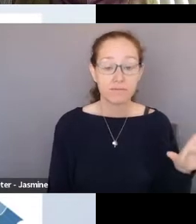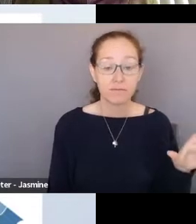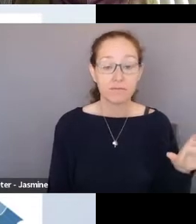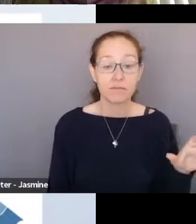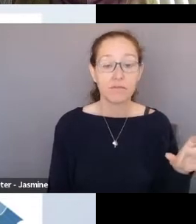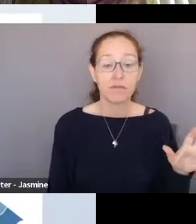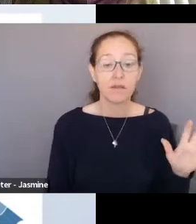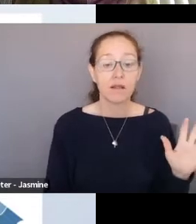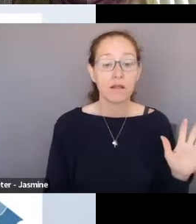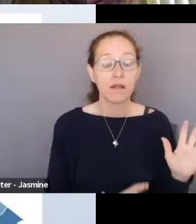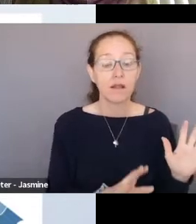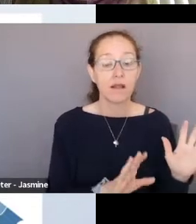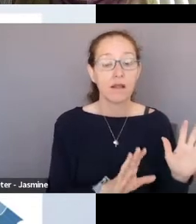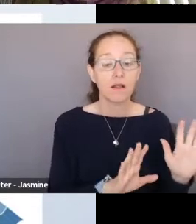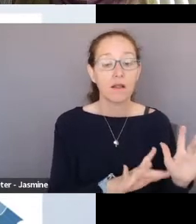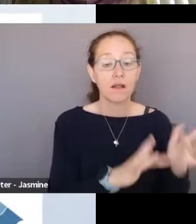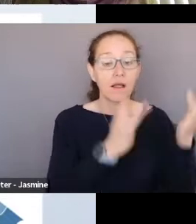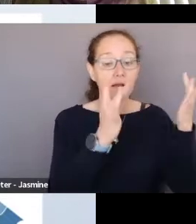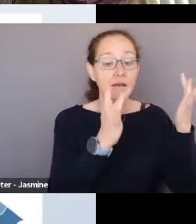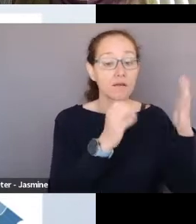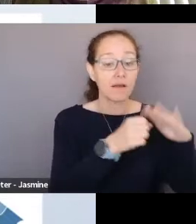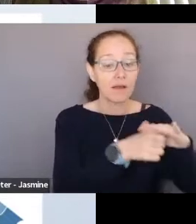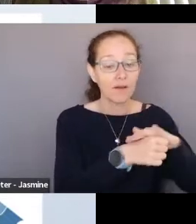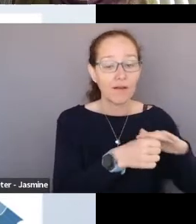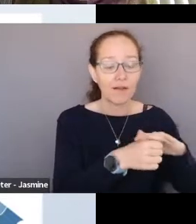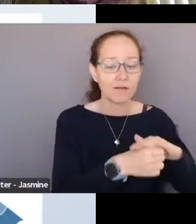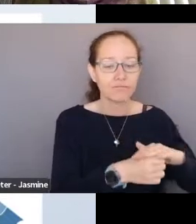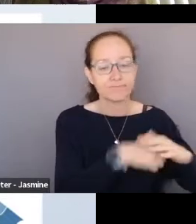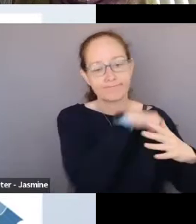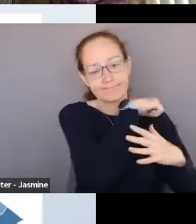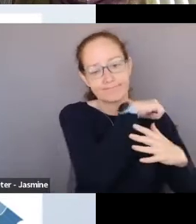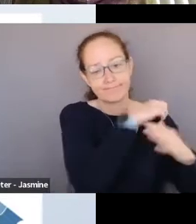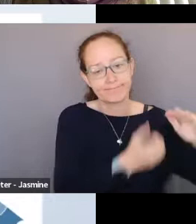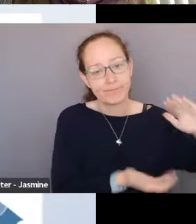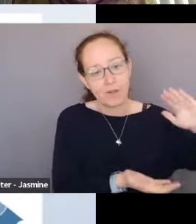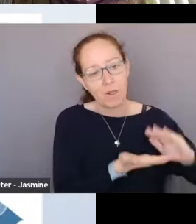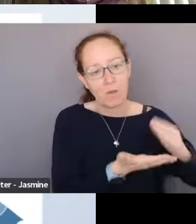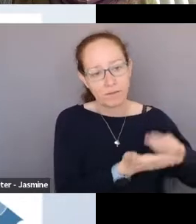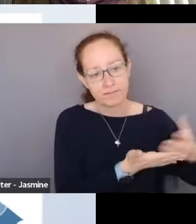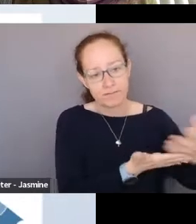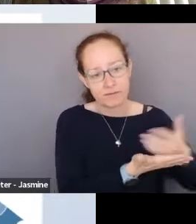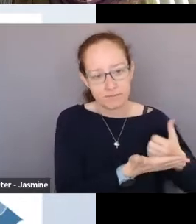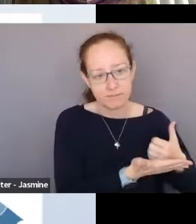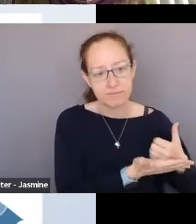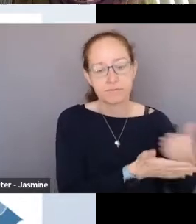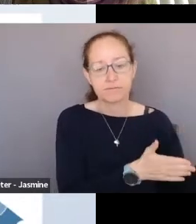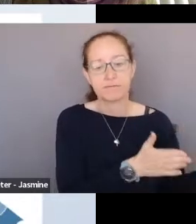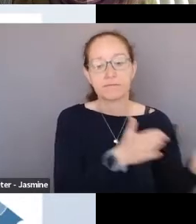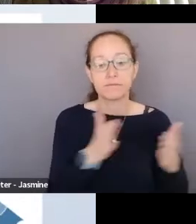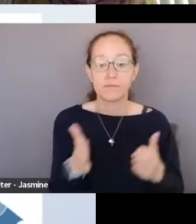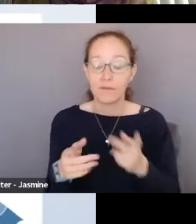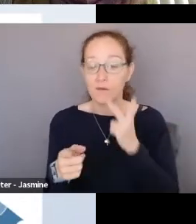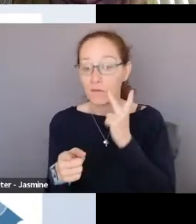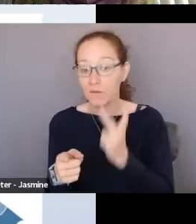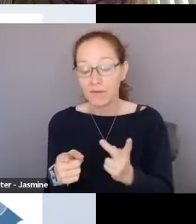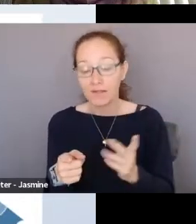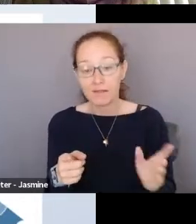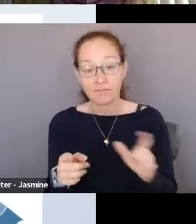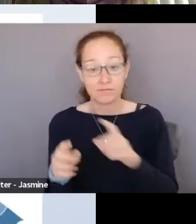the left, the chart shows that as income rises, COVID rates decreased. And these statistics are coming from